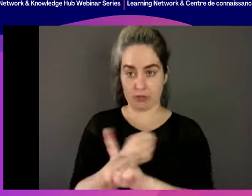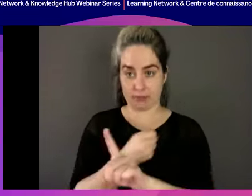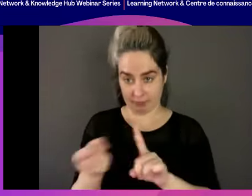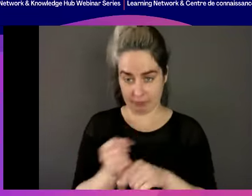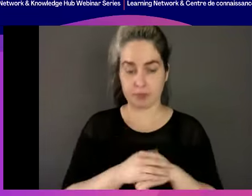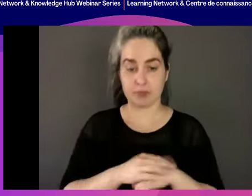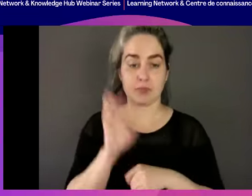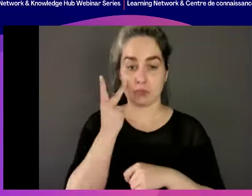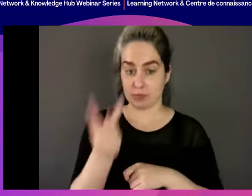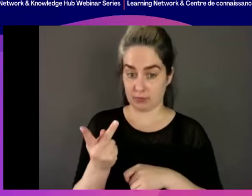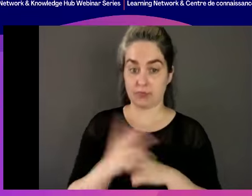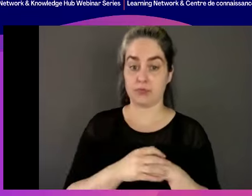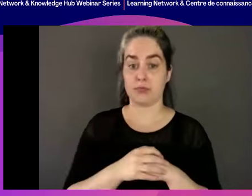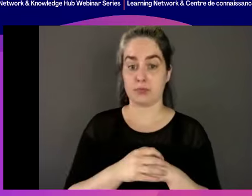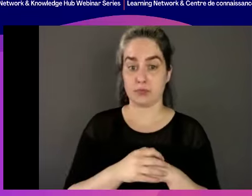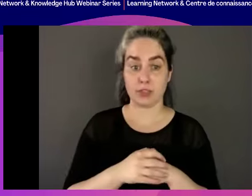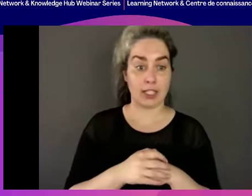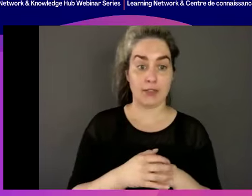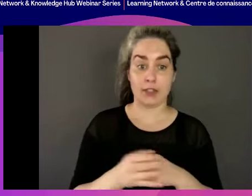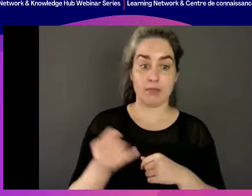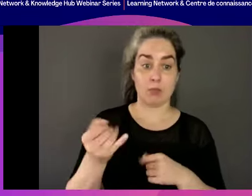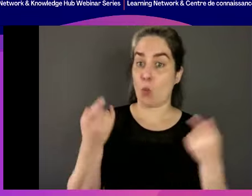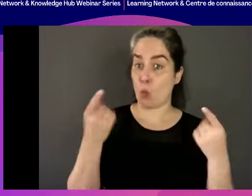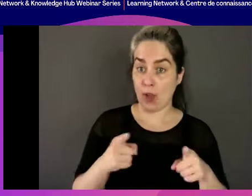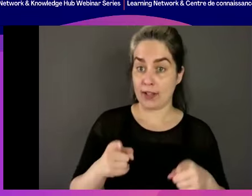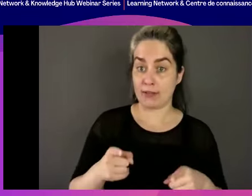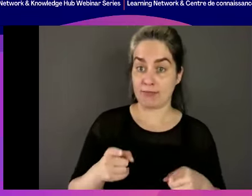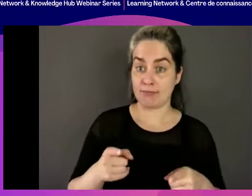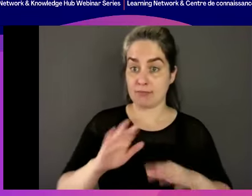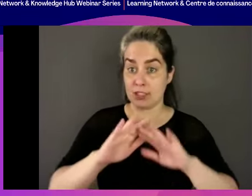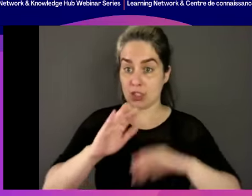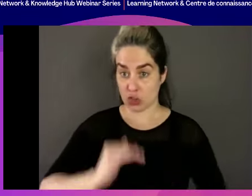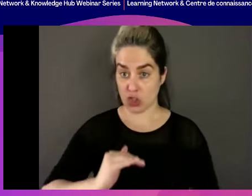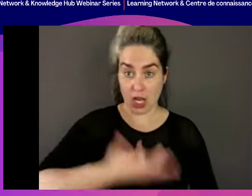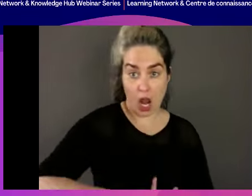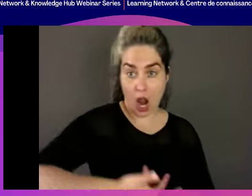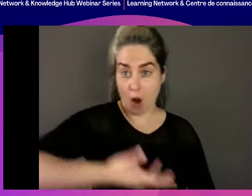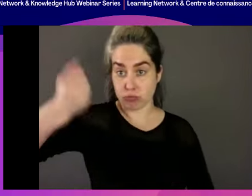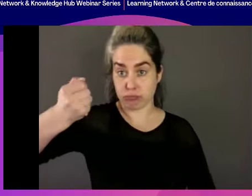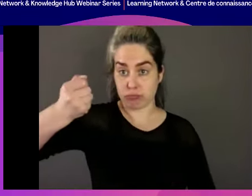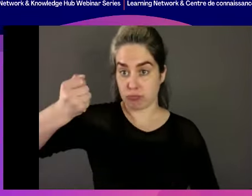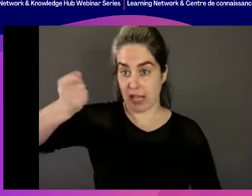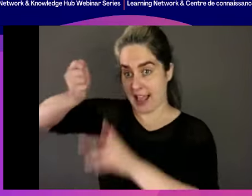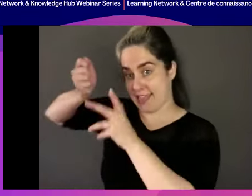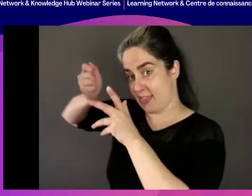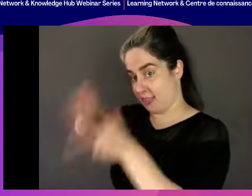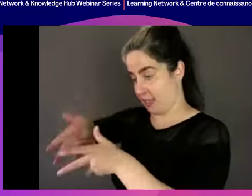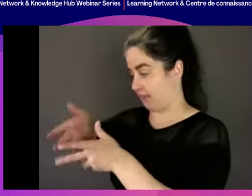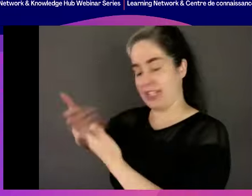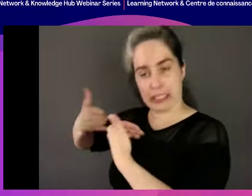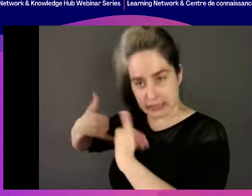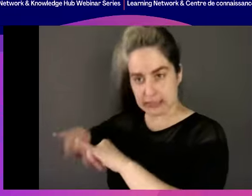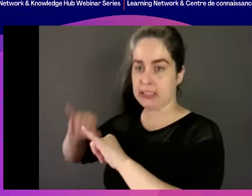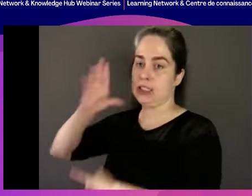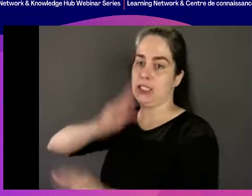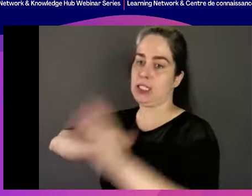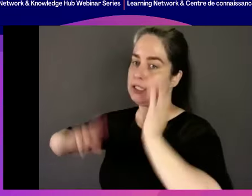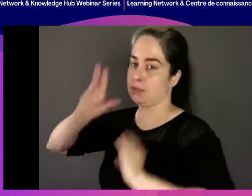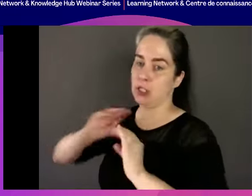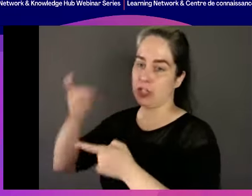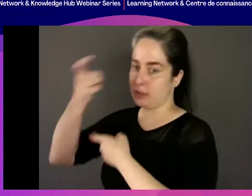even when these children are being taken from their parents, they're still being exposed to